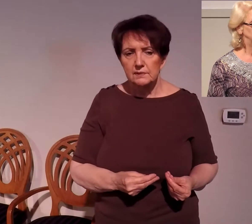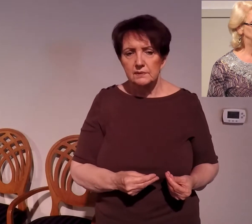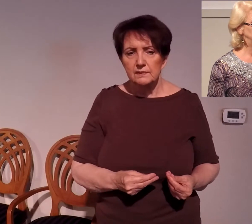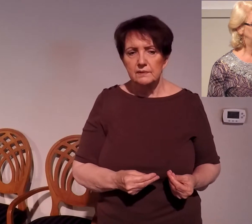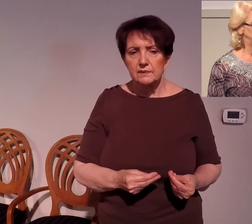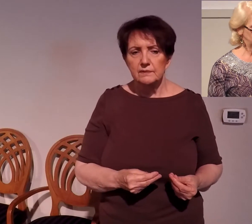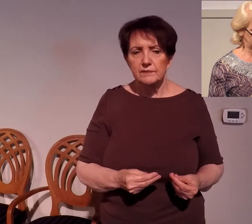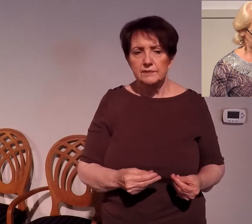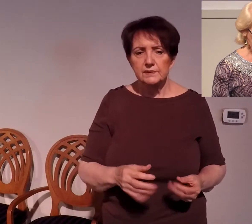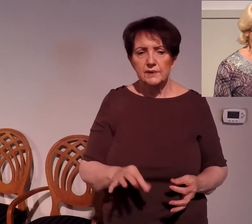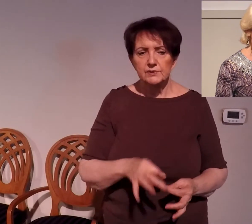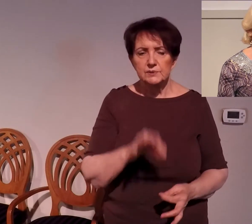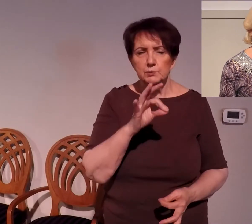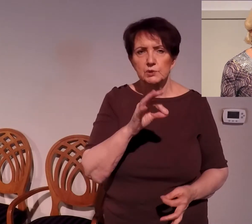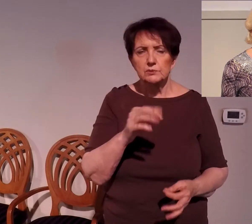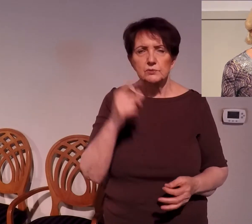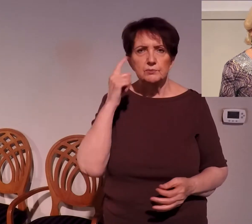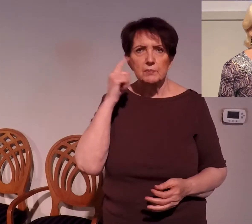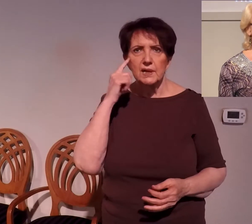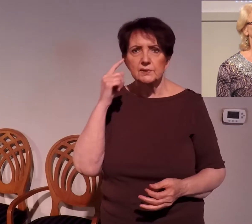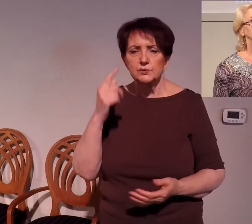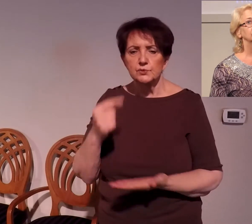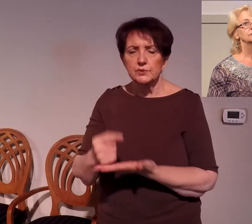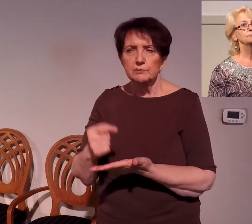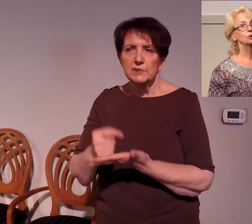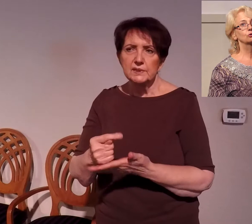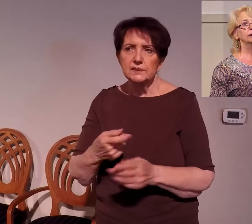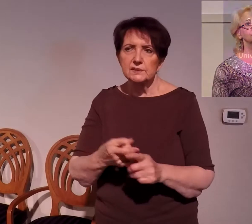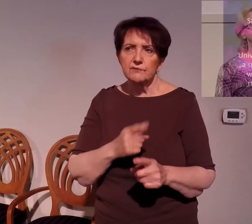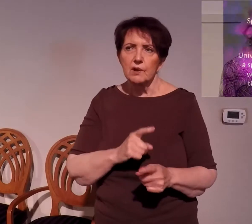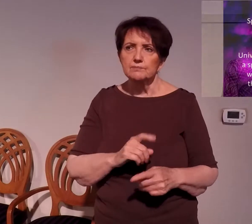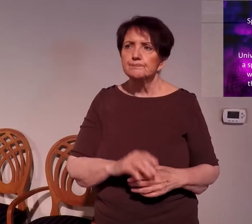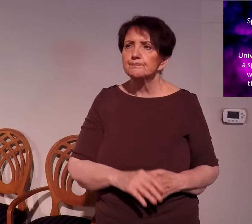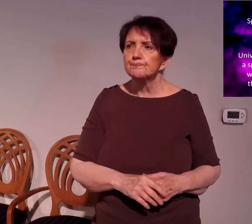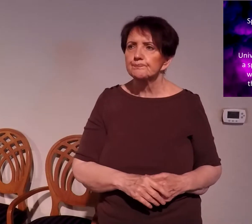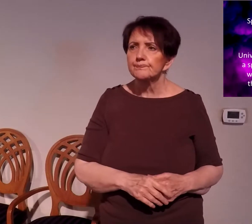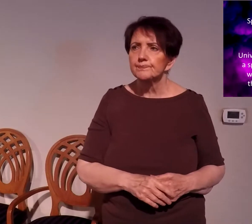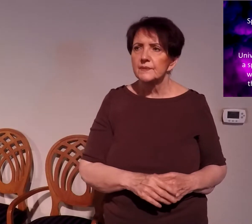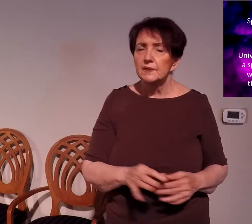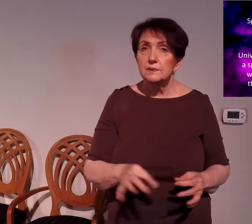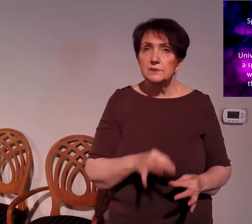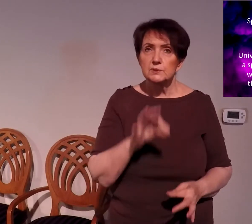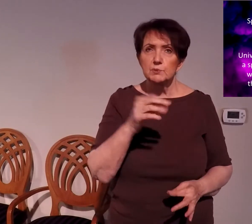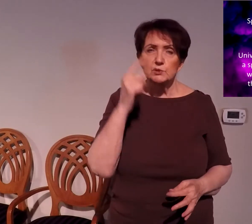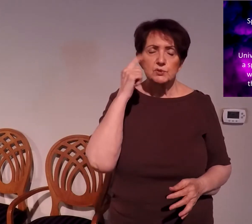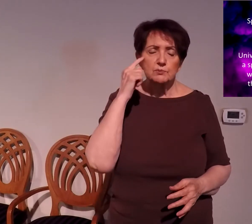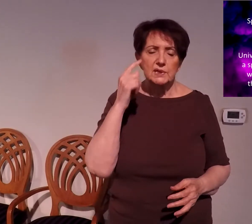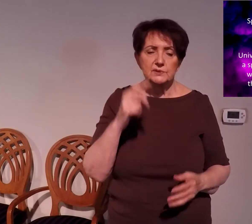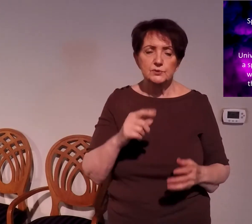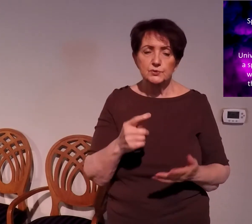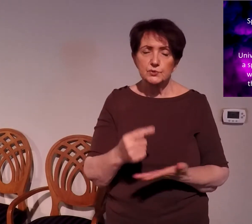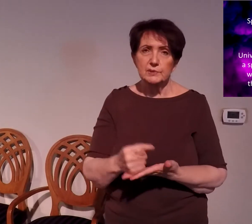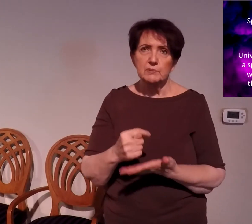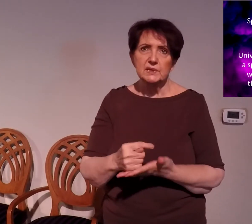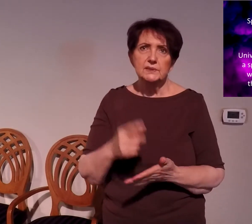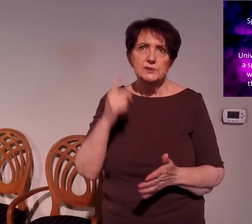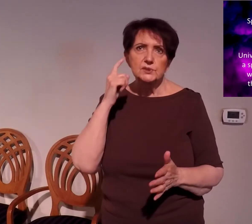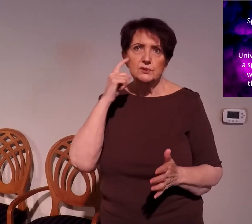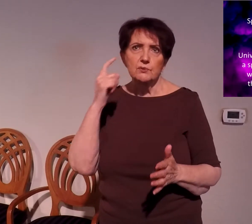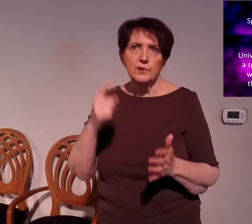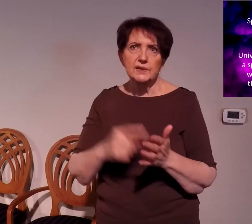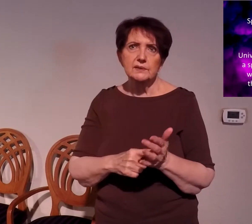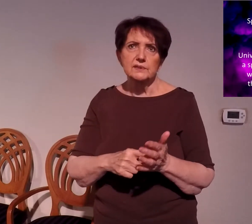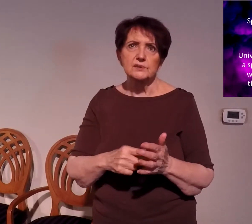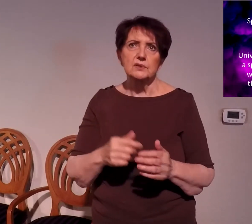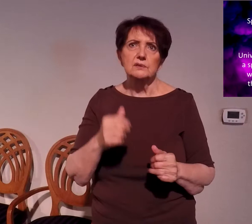our spiritual mind treatment arises. Spiritual mind treatment, the starting point is the recognition of this one